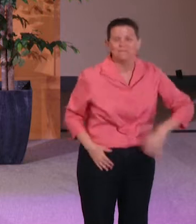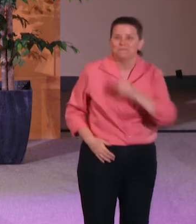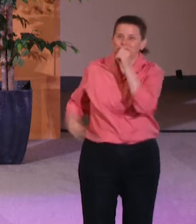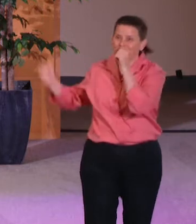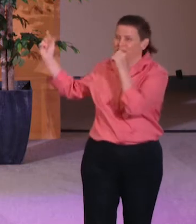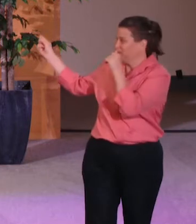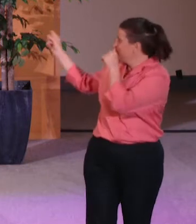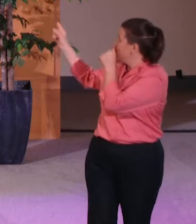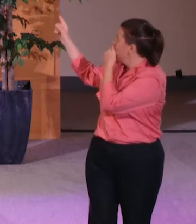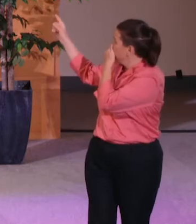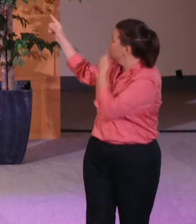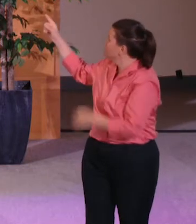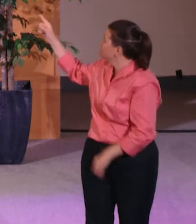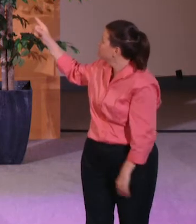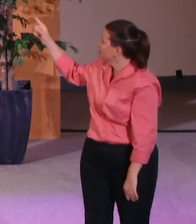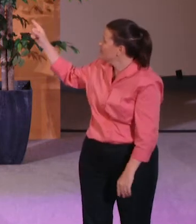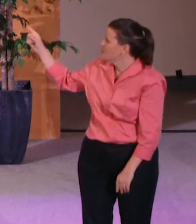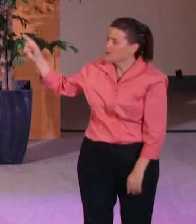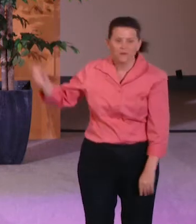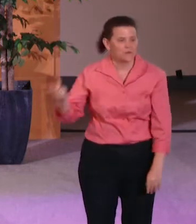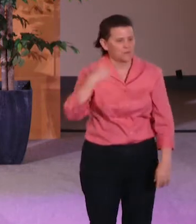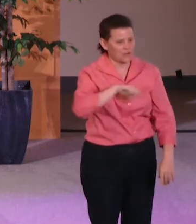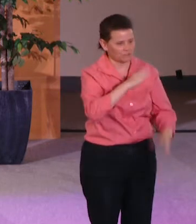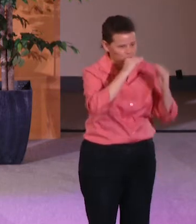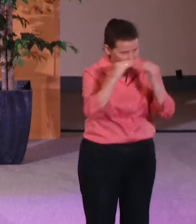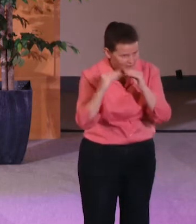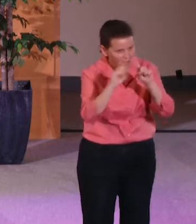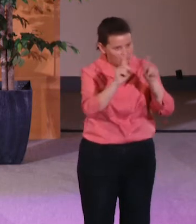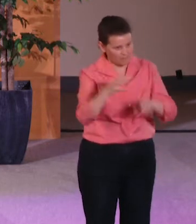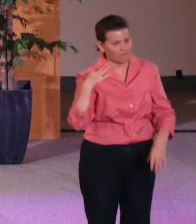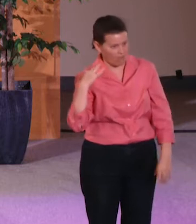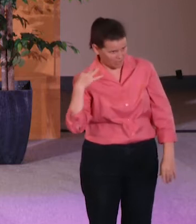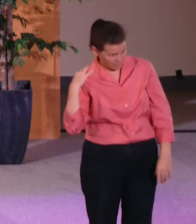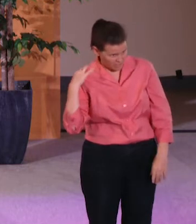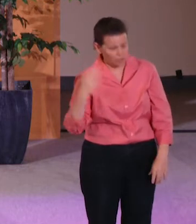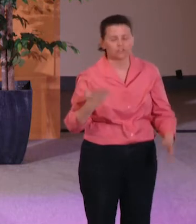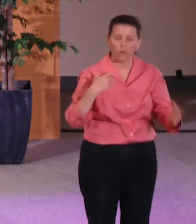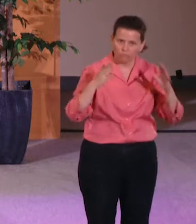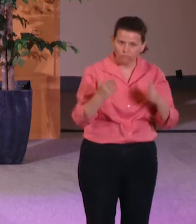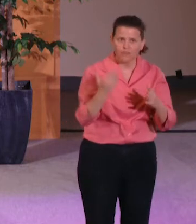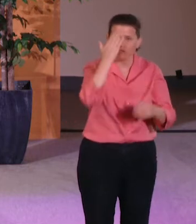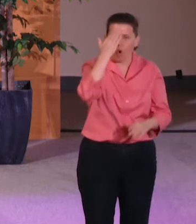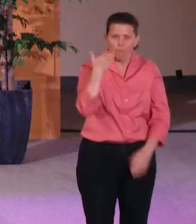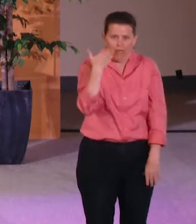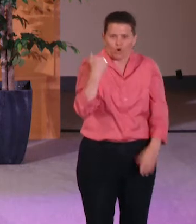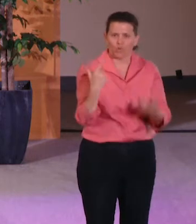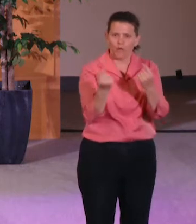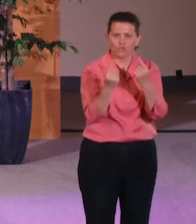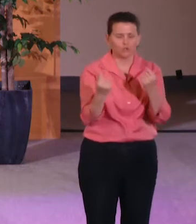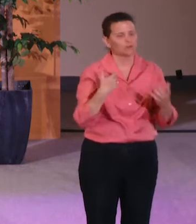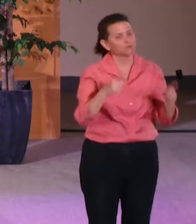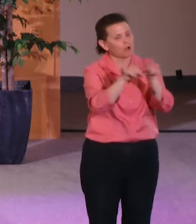been hard at work developing a training for all our volunteers to help raise the bar for our volunteer ministry. This training will introduce